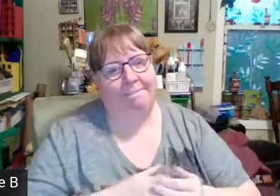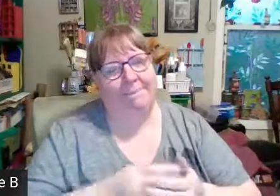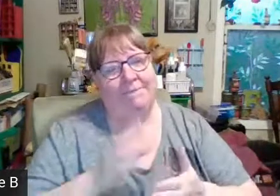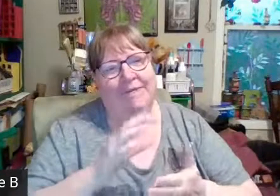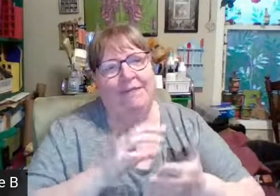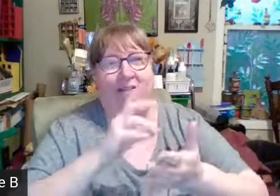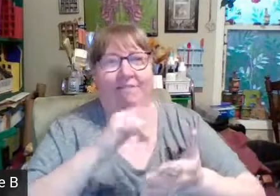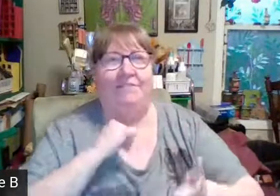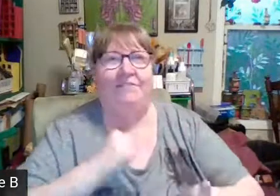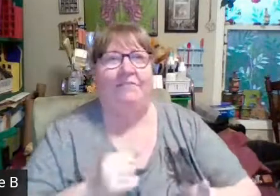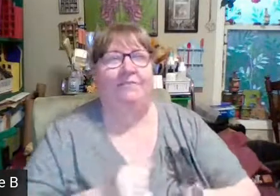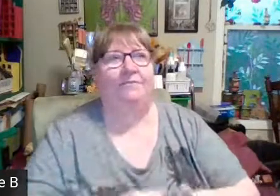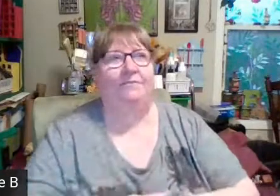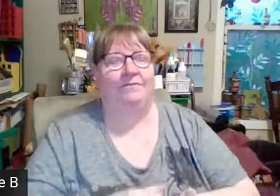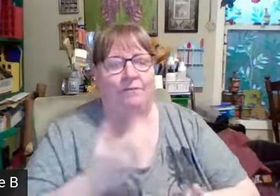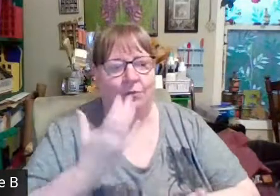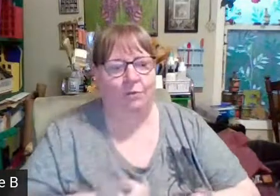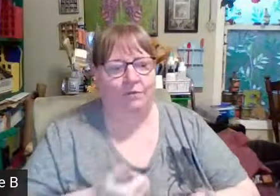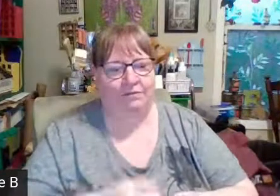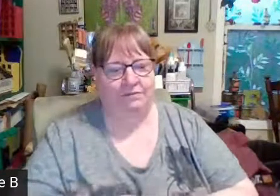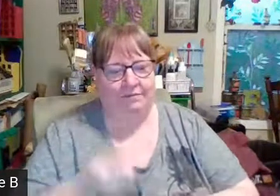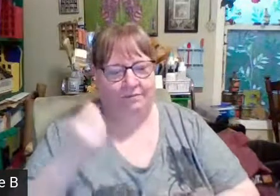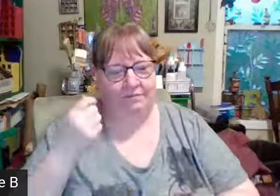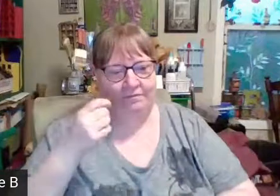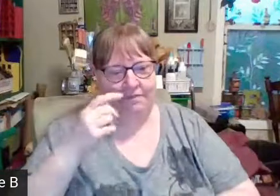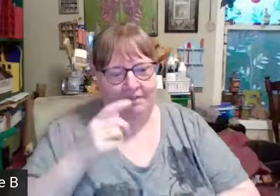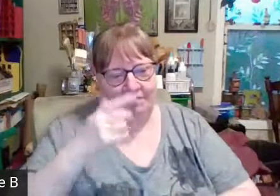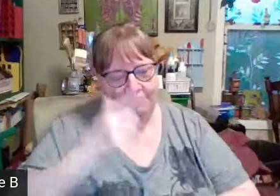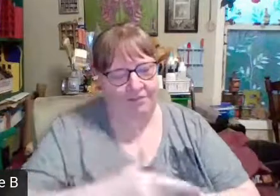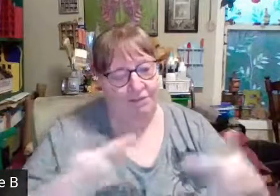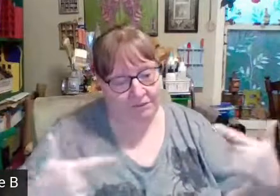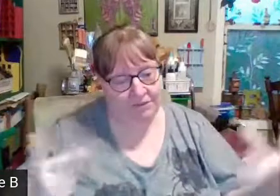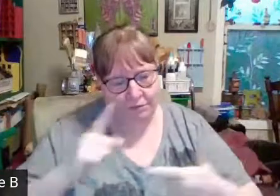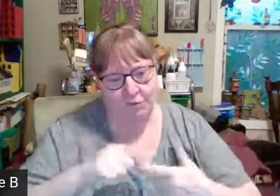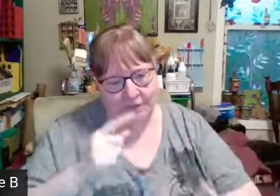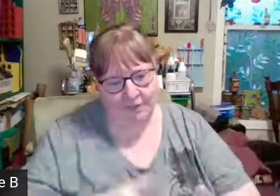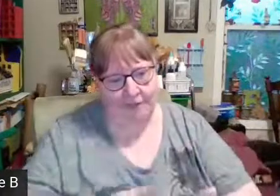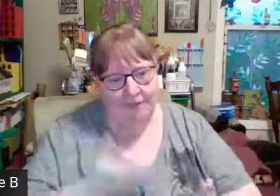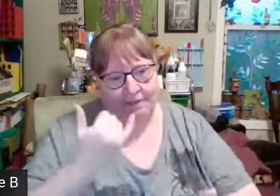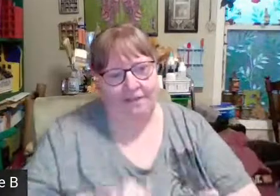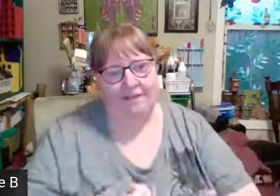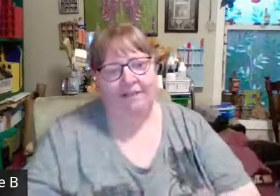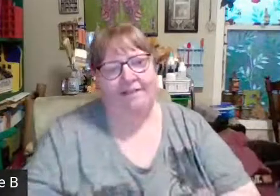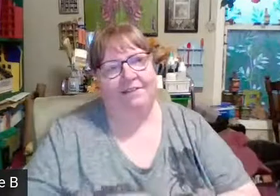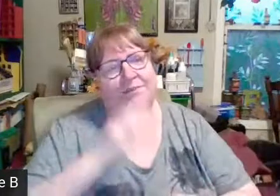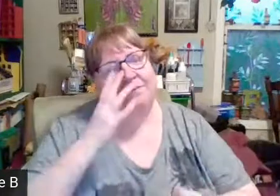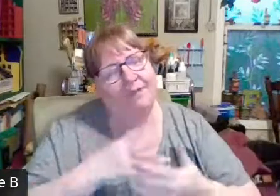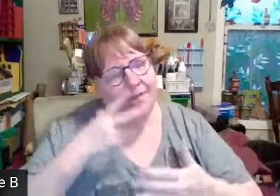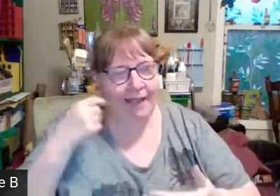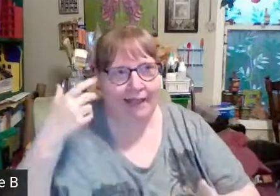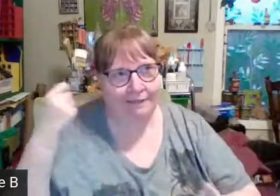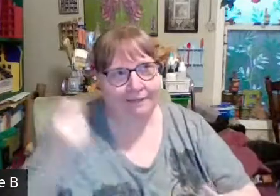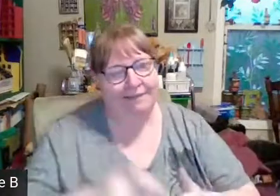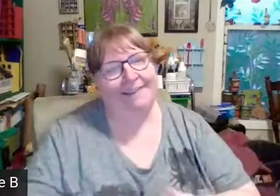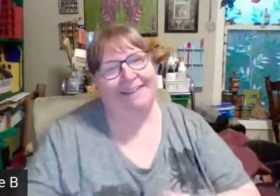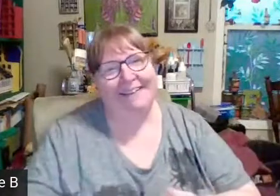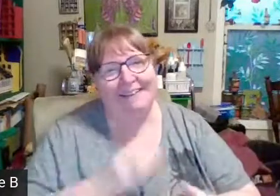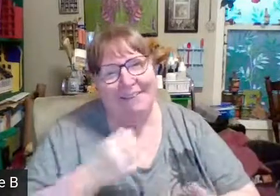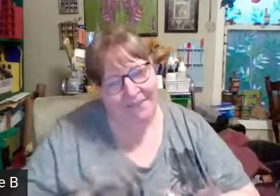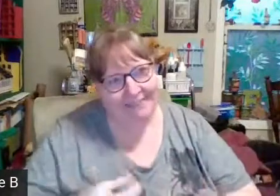thing versus you're full on into another thing, just your favorite colors, you know, if you like cats, dogs,